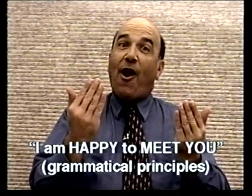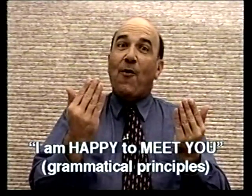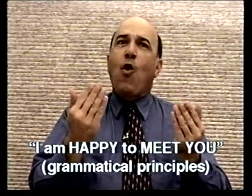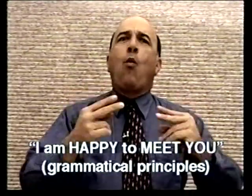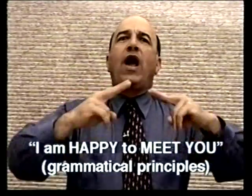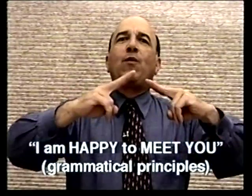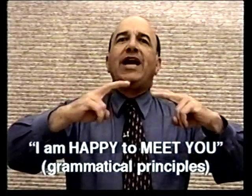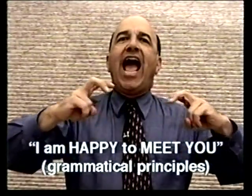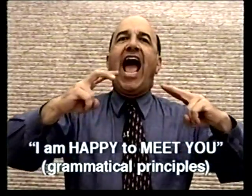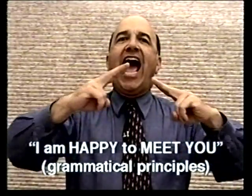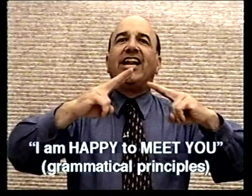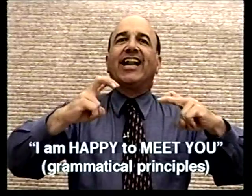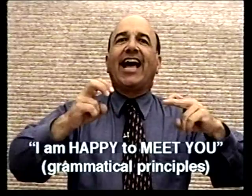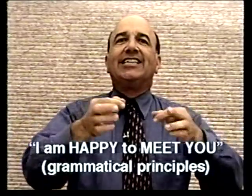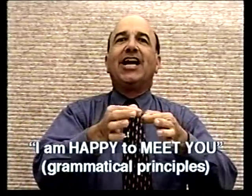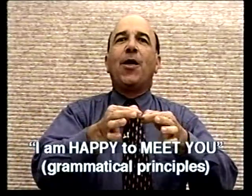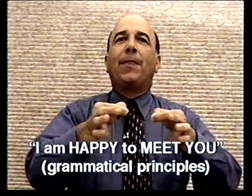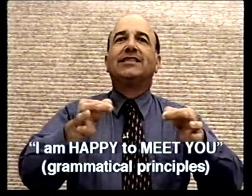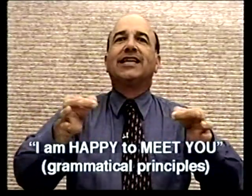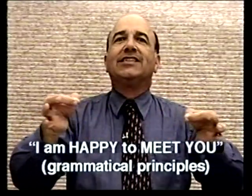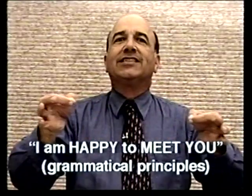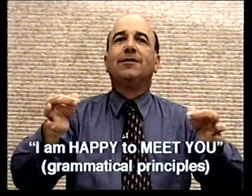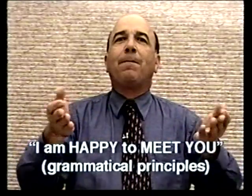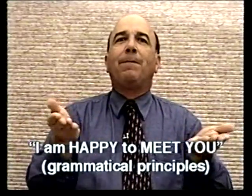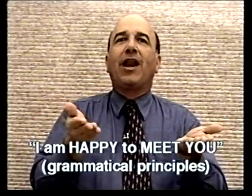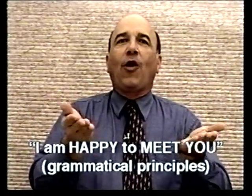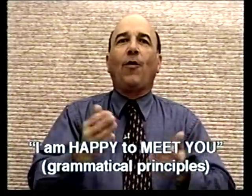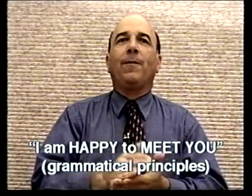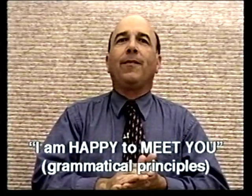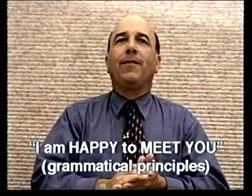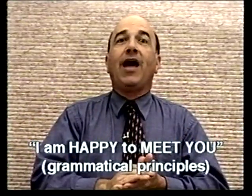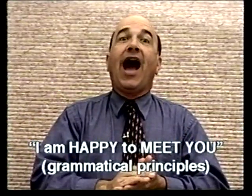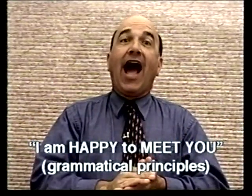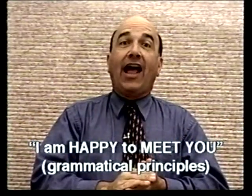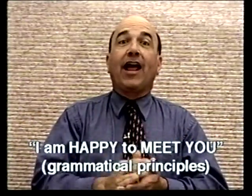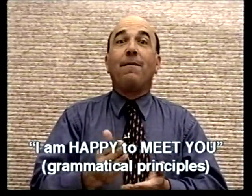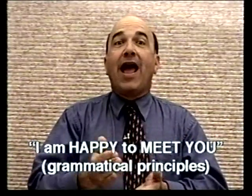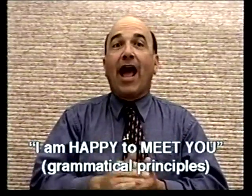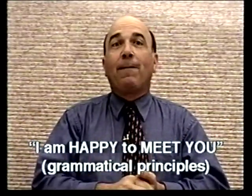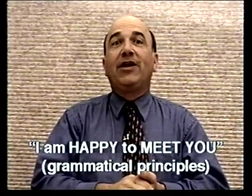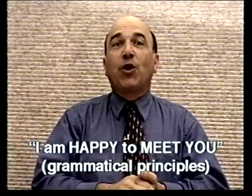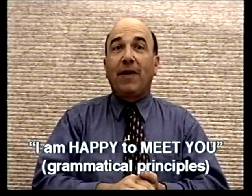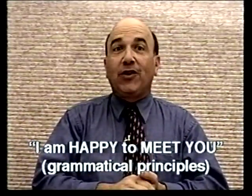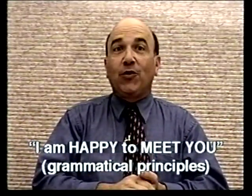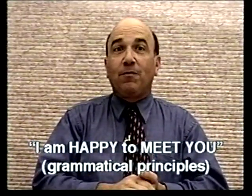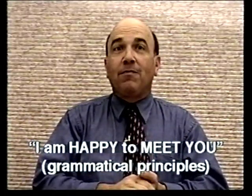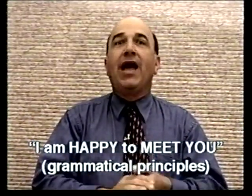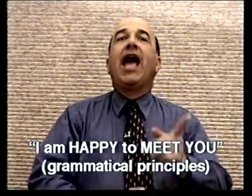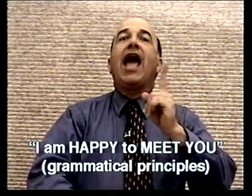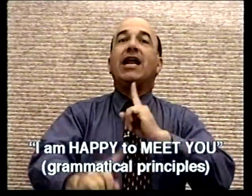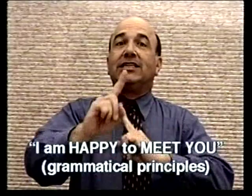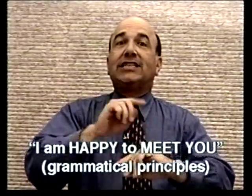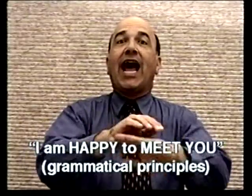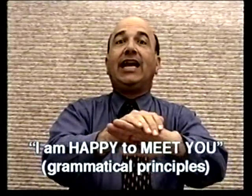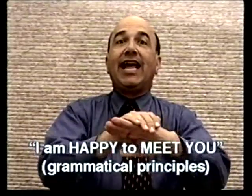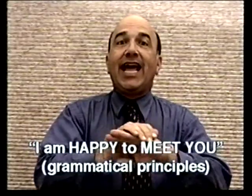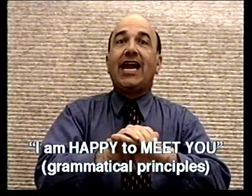Now, when we analyze the sentences below, I am happy to meet you. Inside